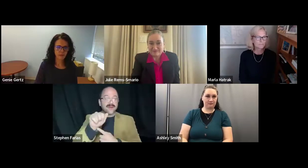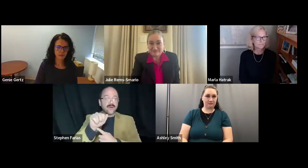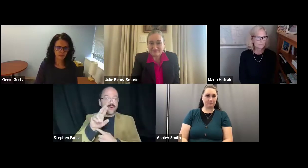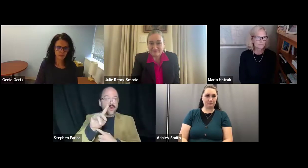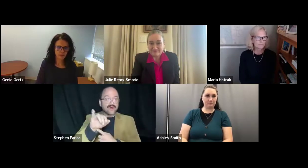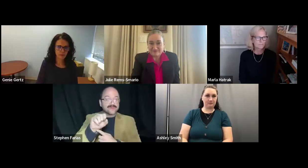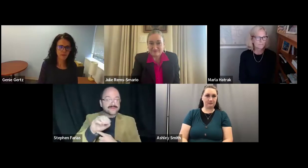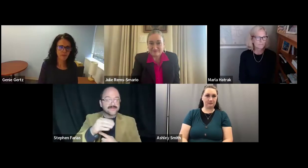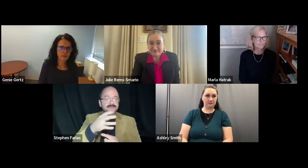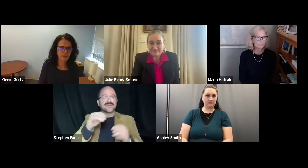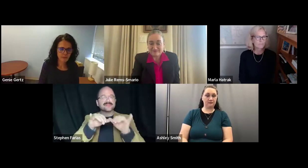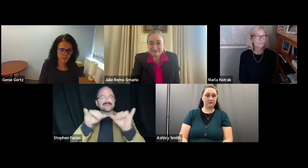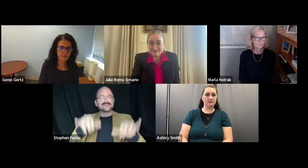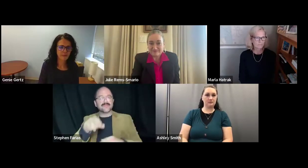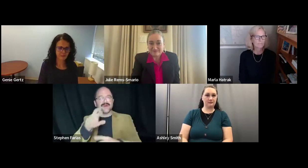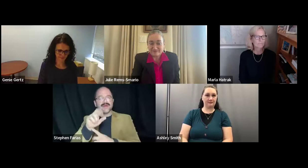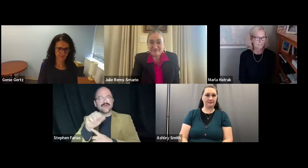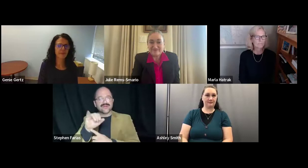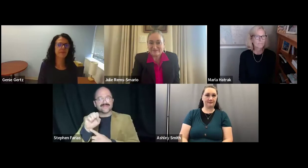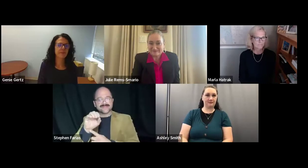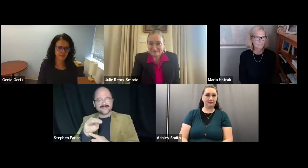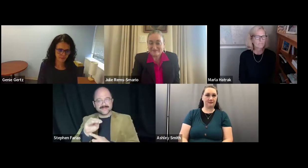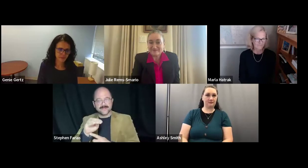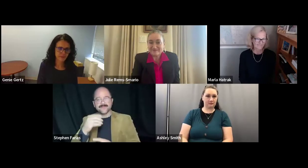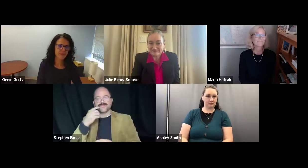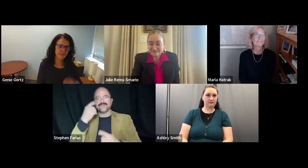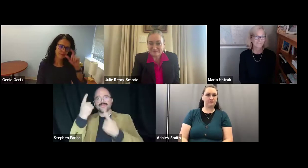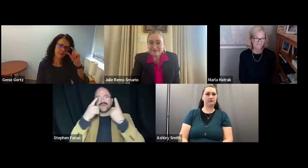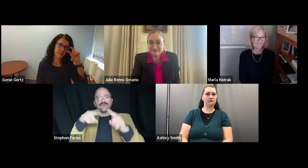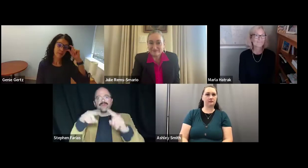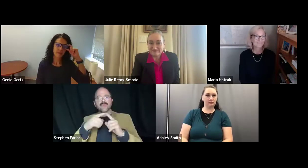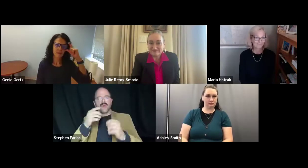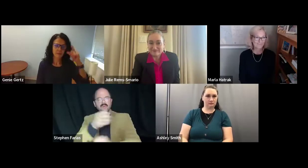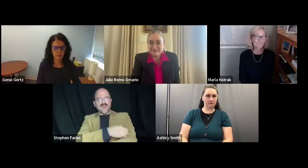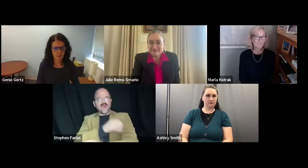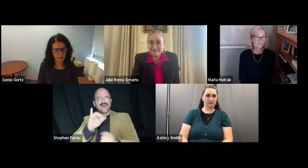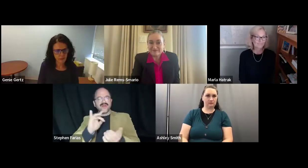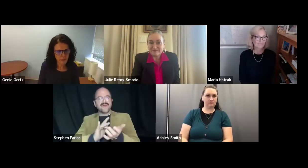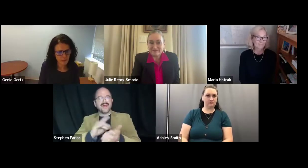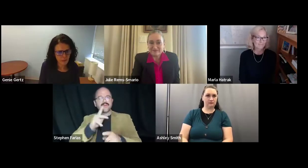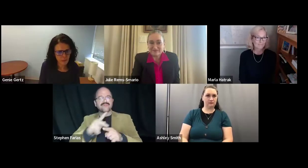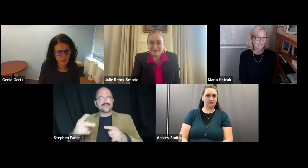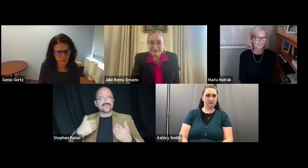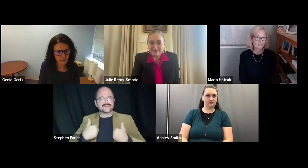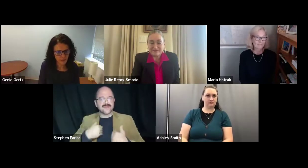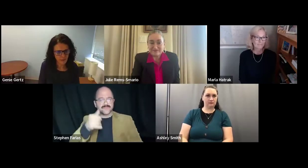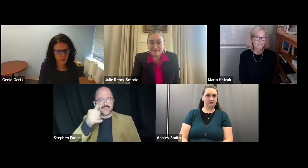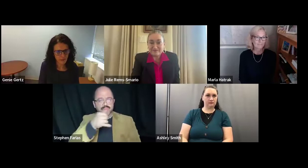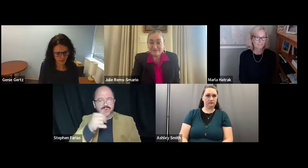so that's where I find it fascinating with systemic autism, similar to systemic racism. When we think about the power